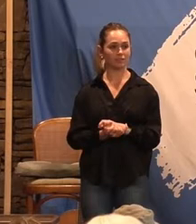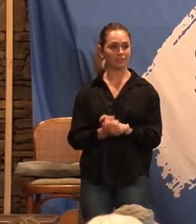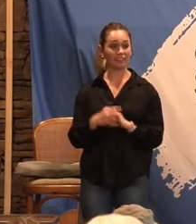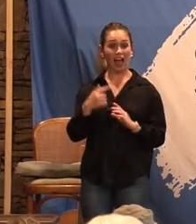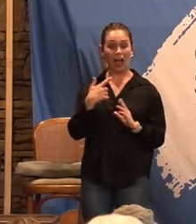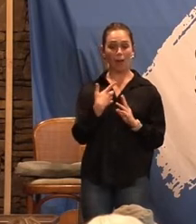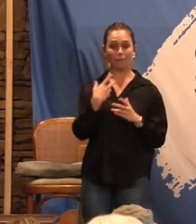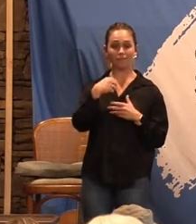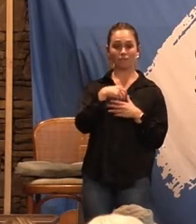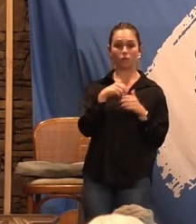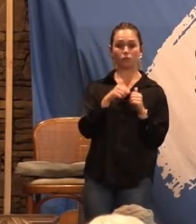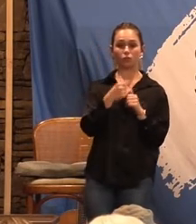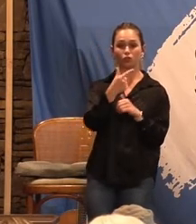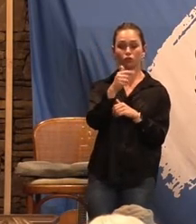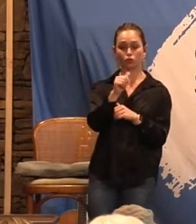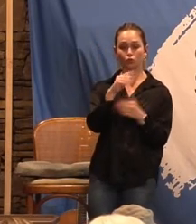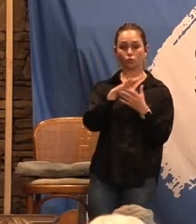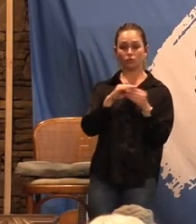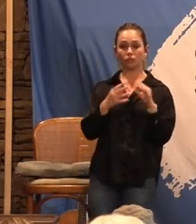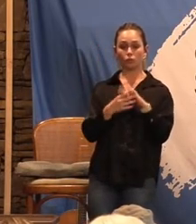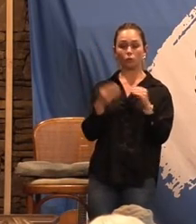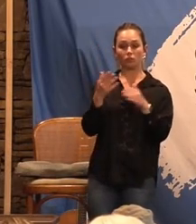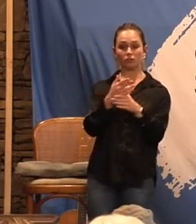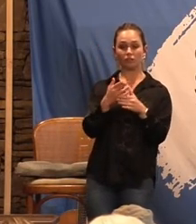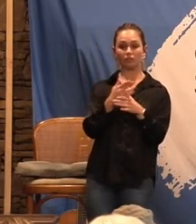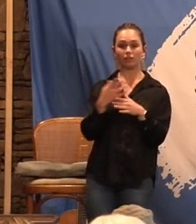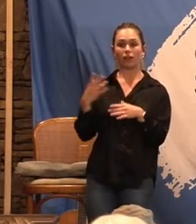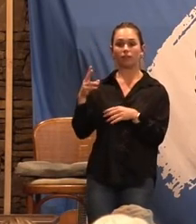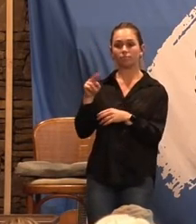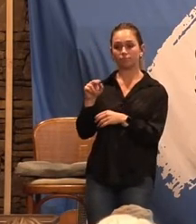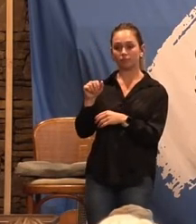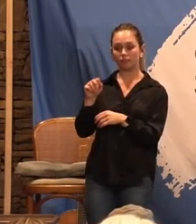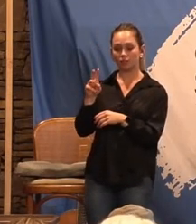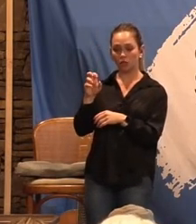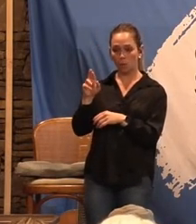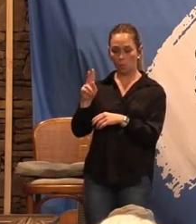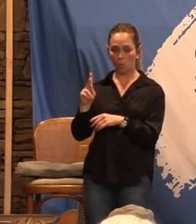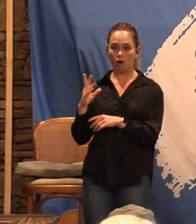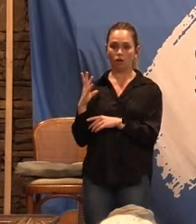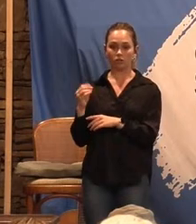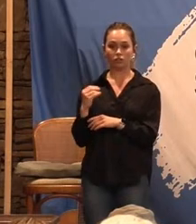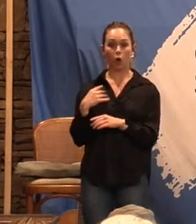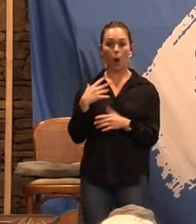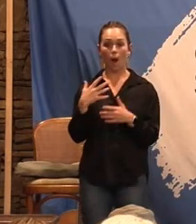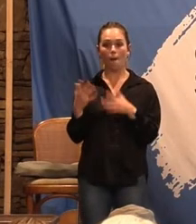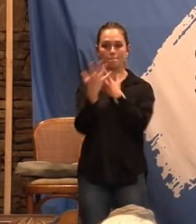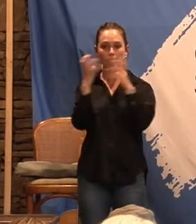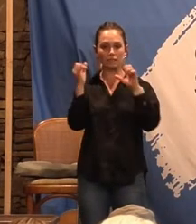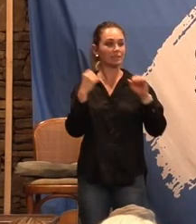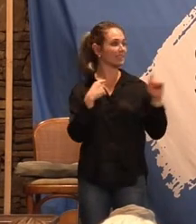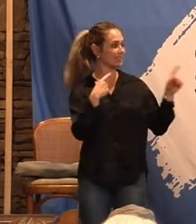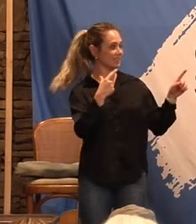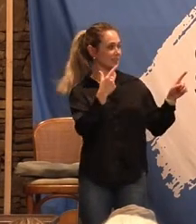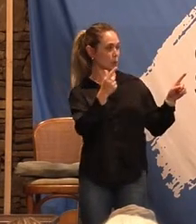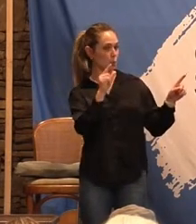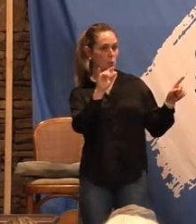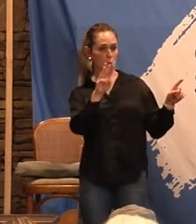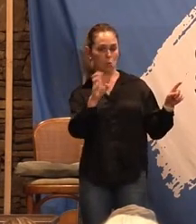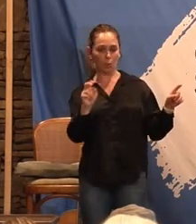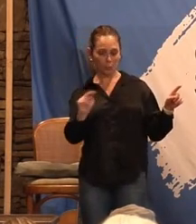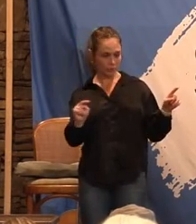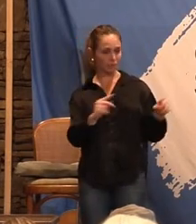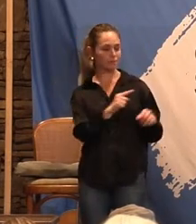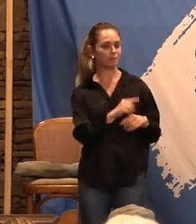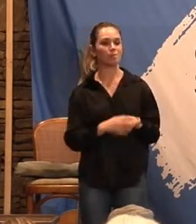I'm involved with the Georgia Storytelling Network. Our president is Gwen, who you heard earlier.